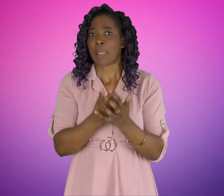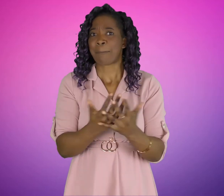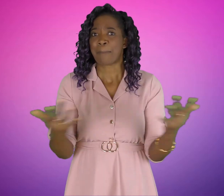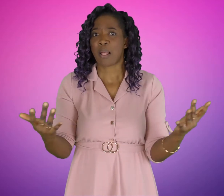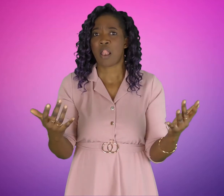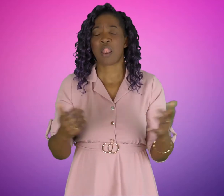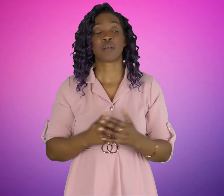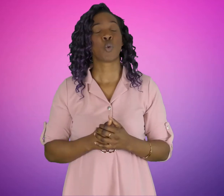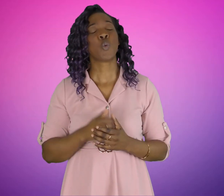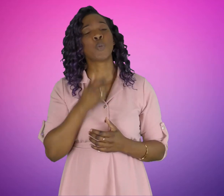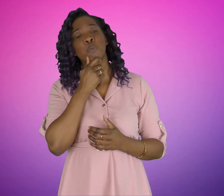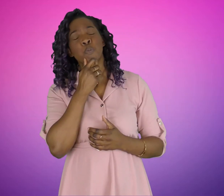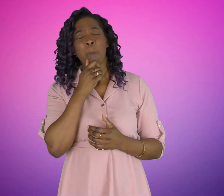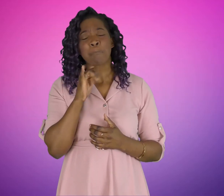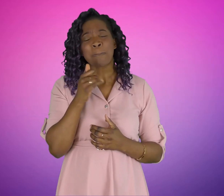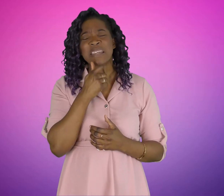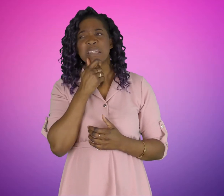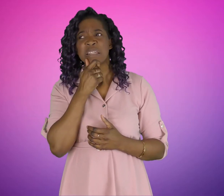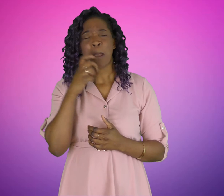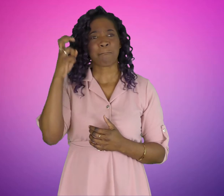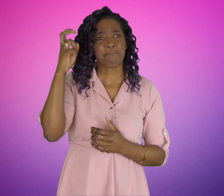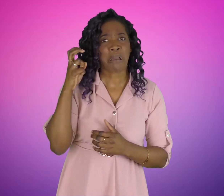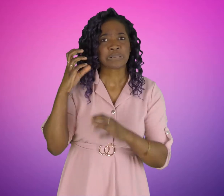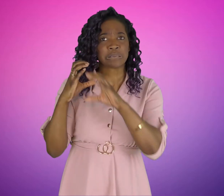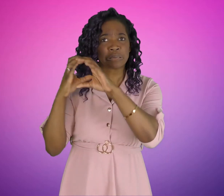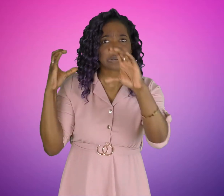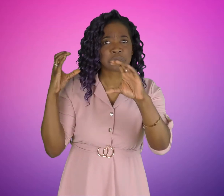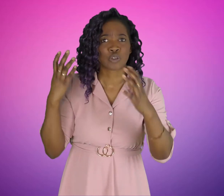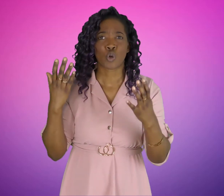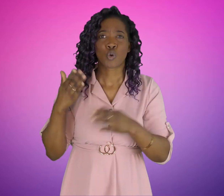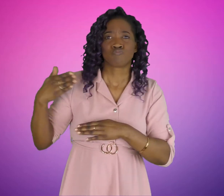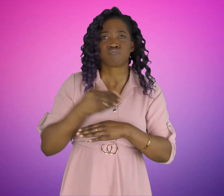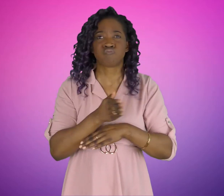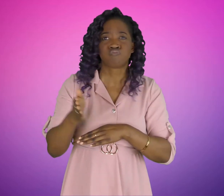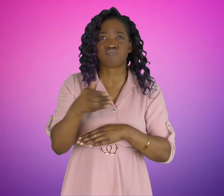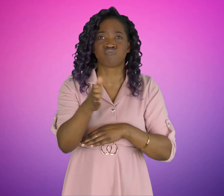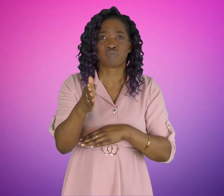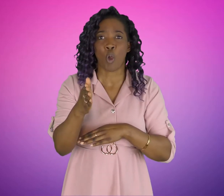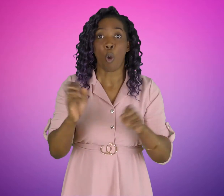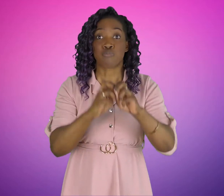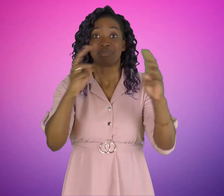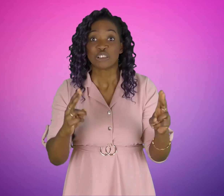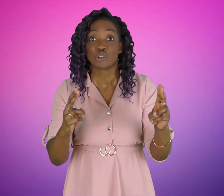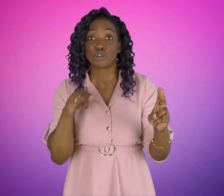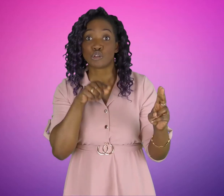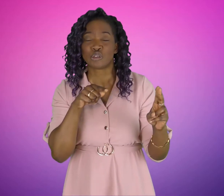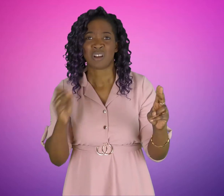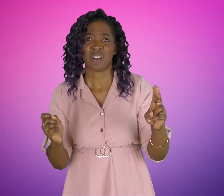something that would dazzle the people. Look, how about a bridge? A bus. A bus to